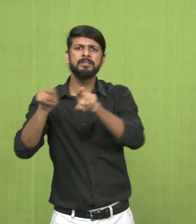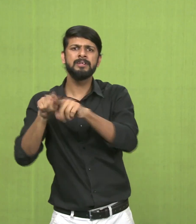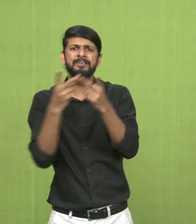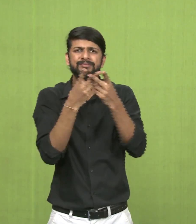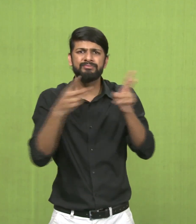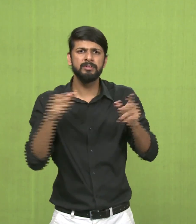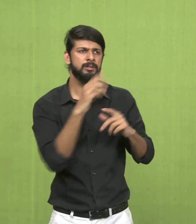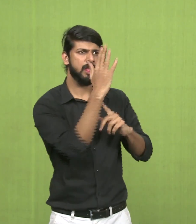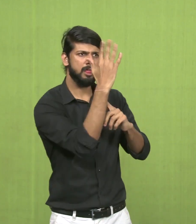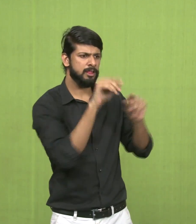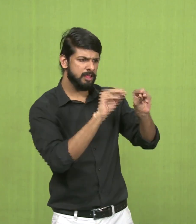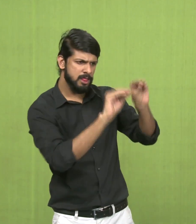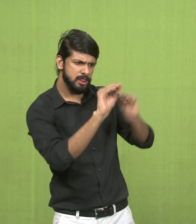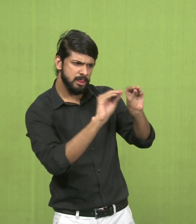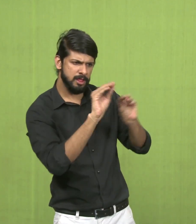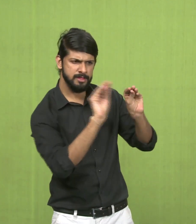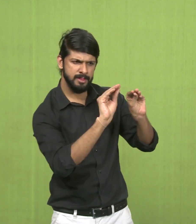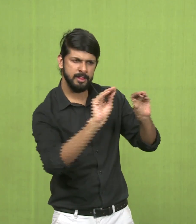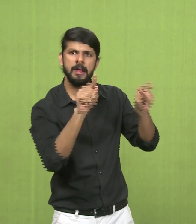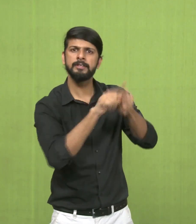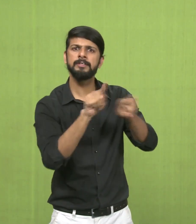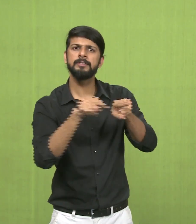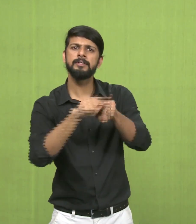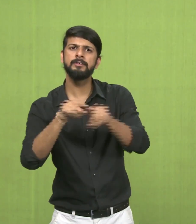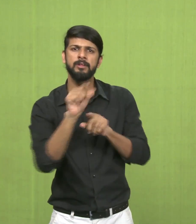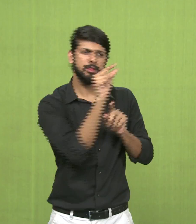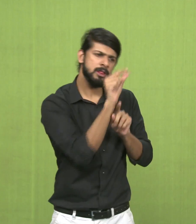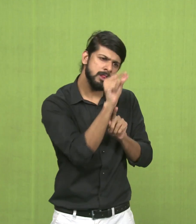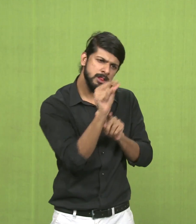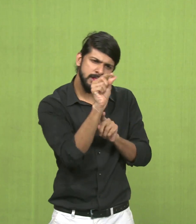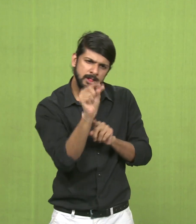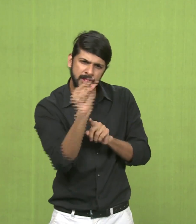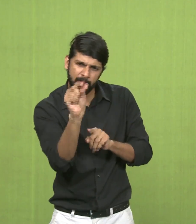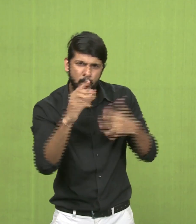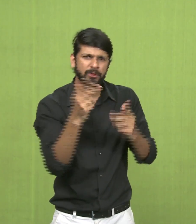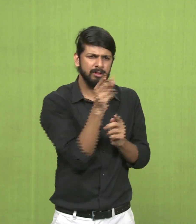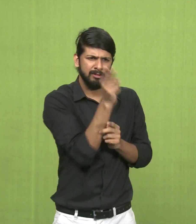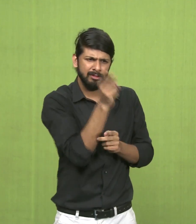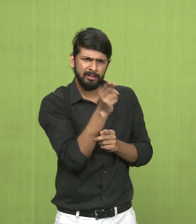understanding. Then rhythm, a movement in the painting.